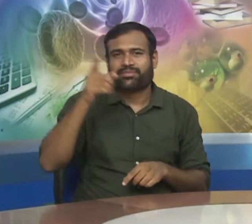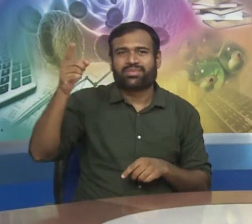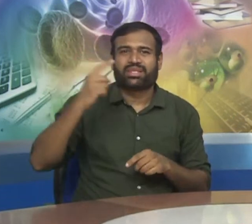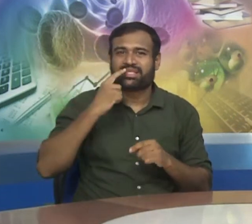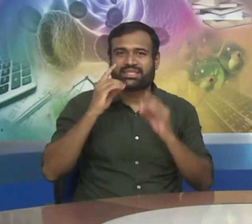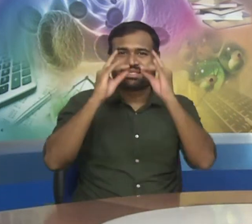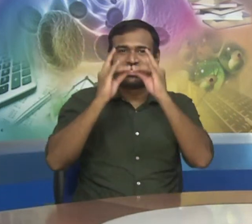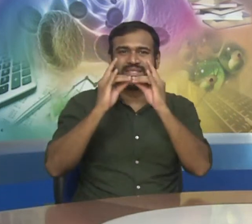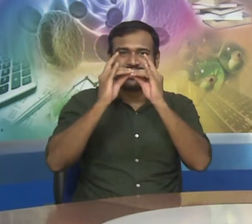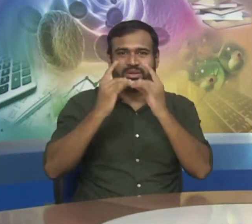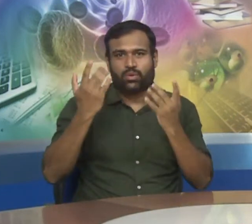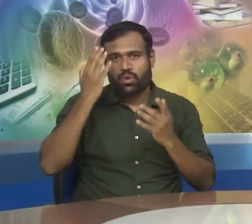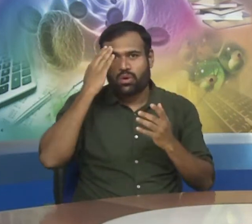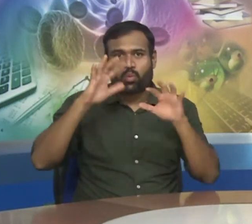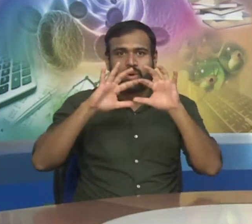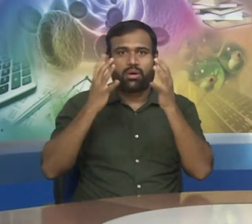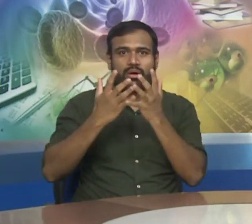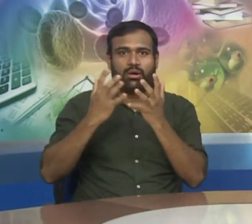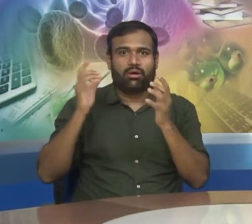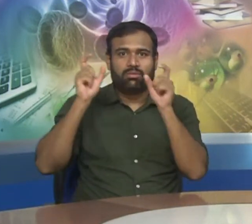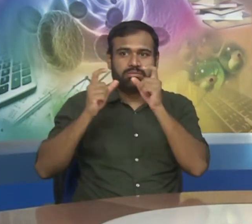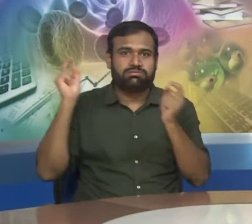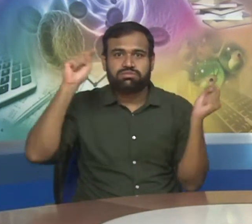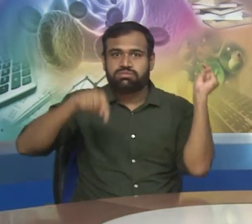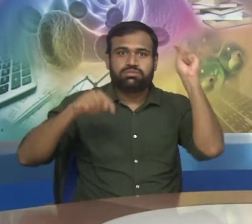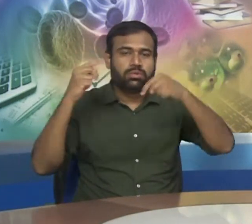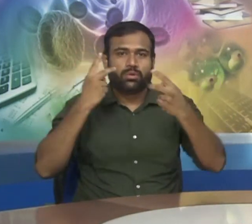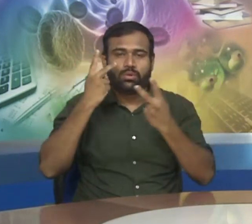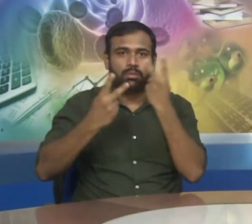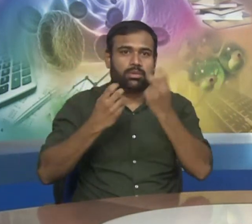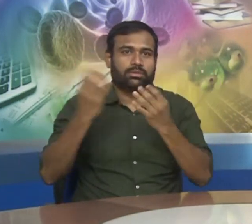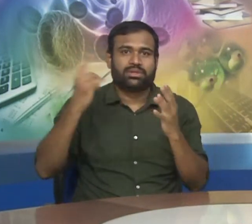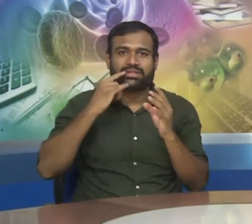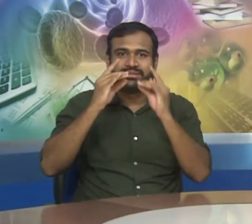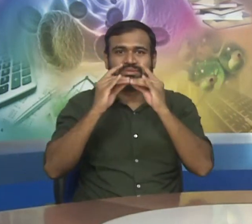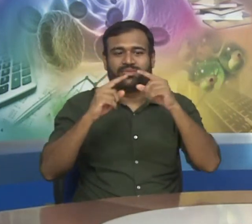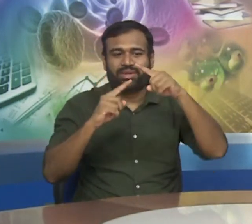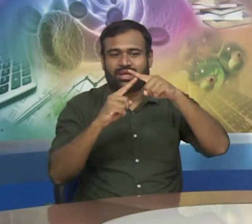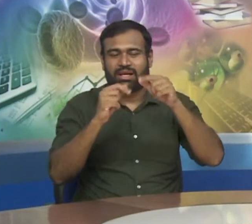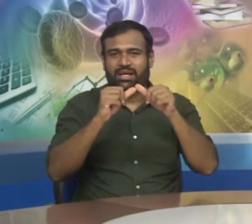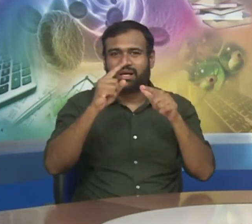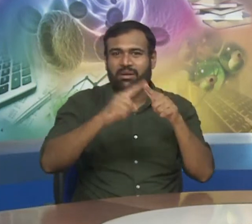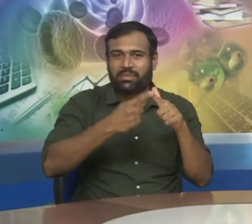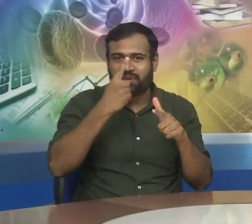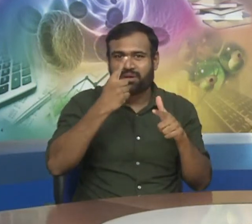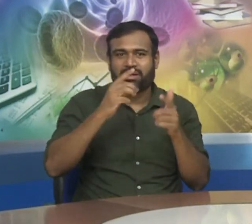Supreme Court take up case related to environmental concern like closing of factories in Agra to protect Taj